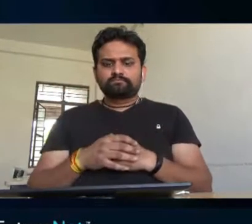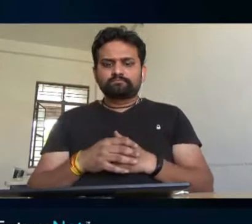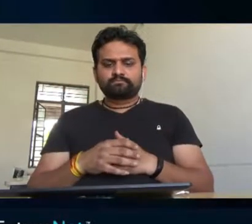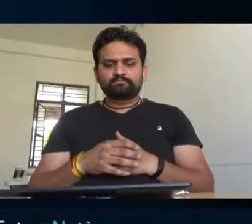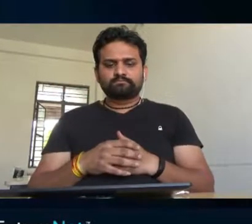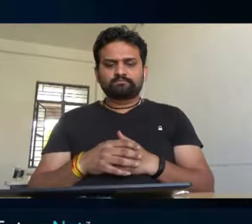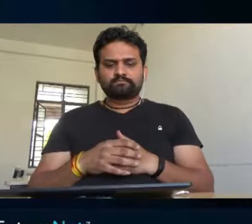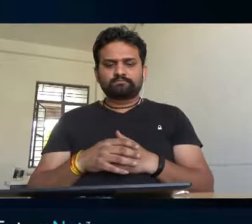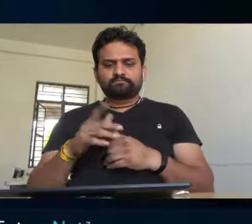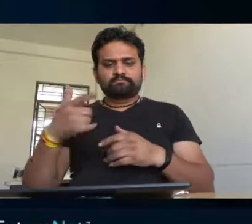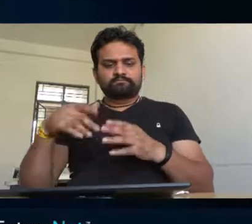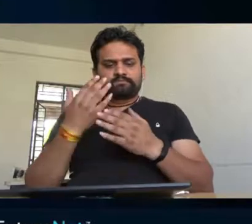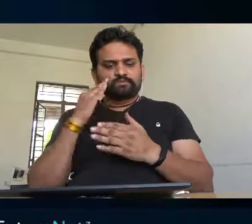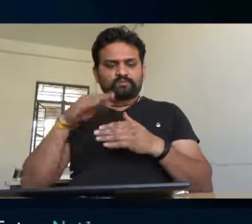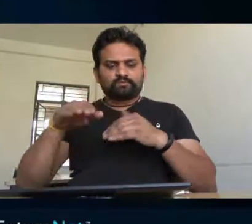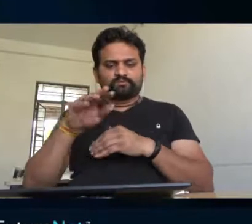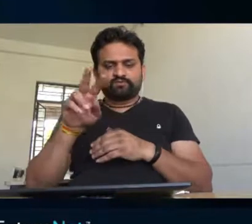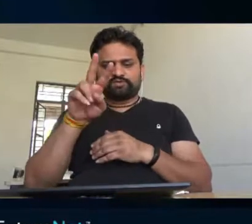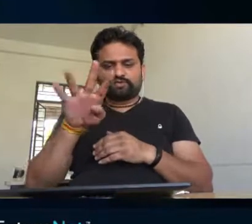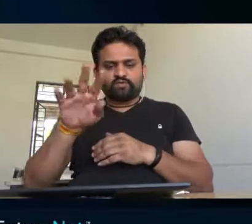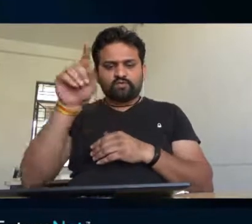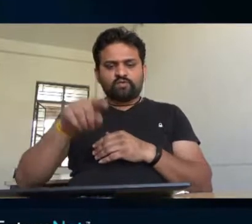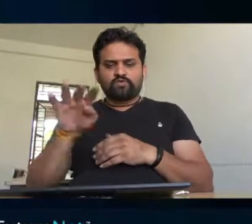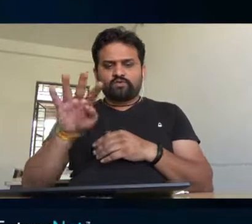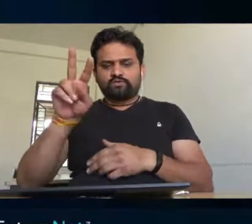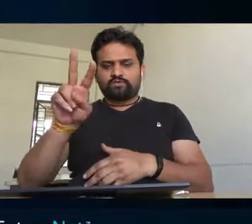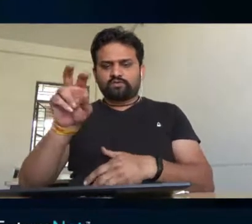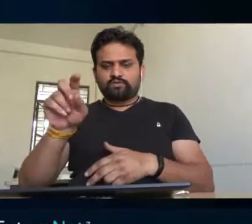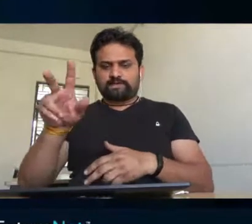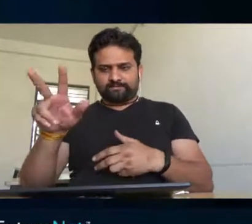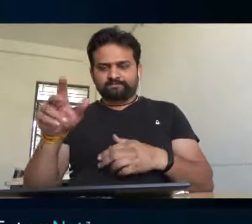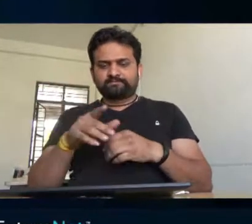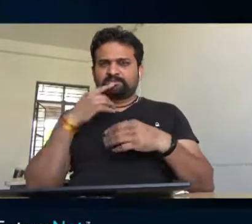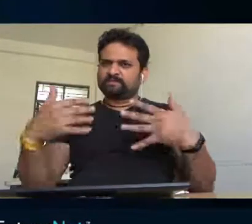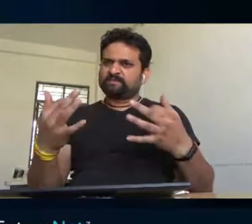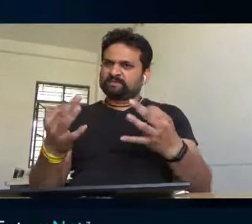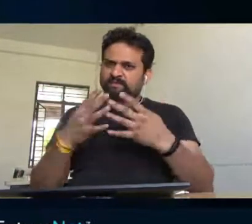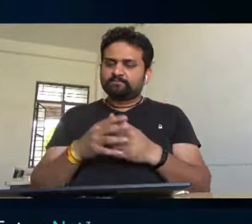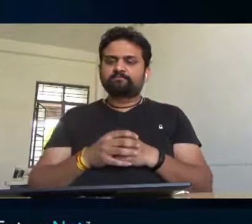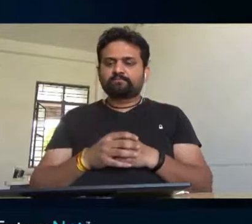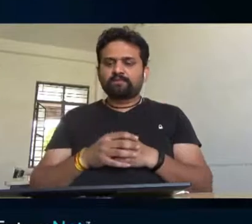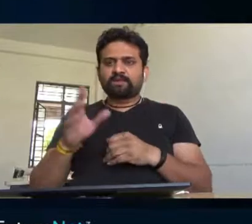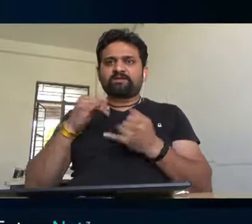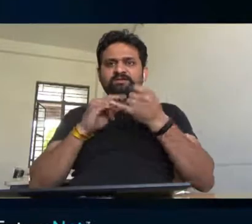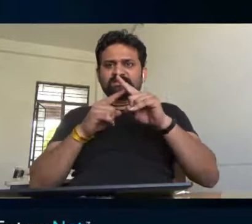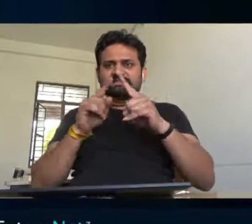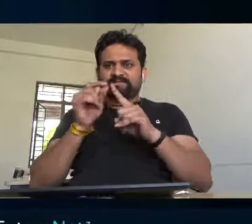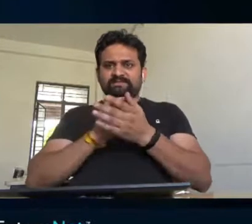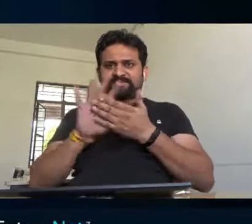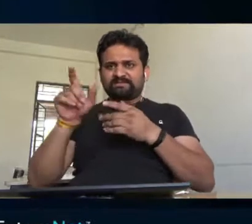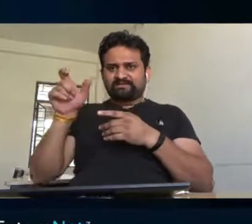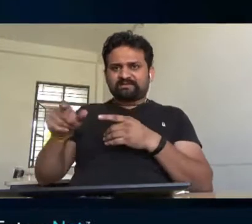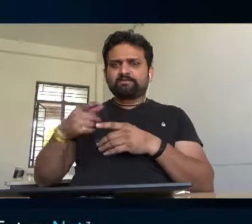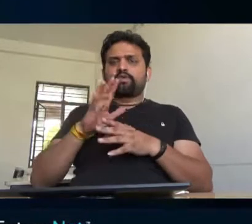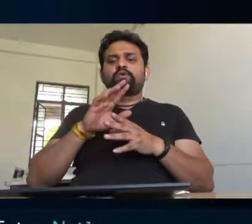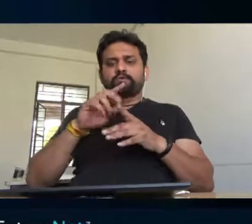years, but all of these events was something special. But now this one, I can say that